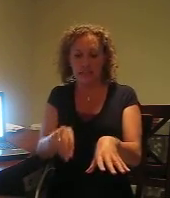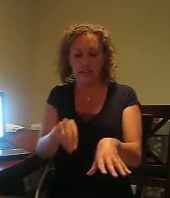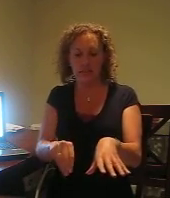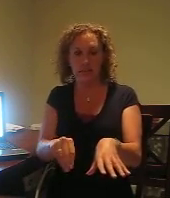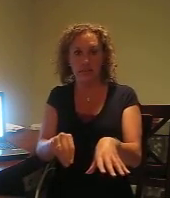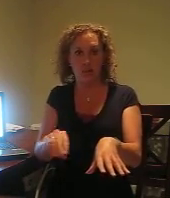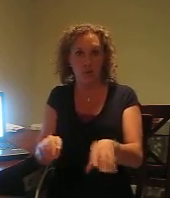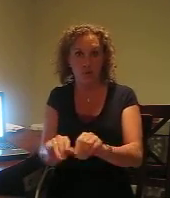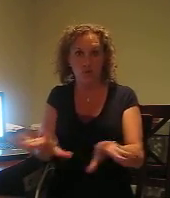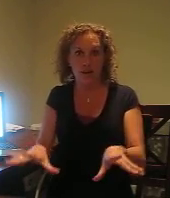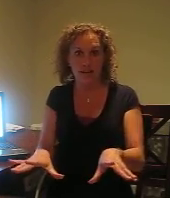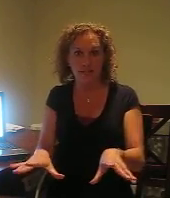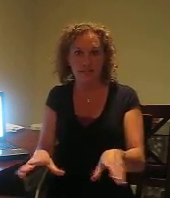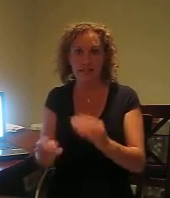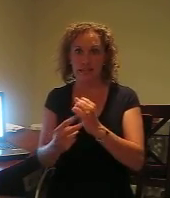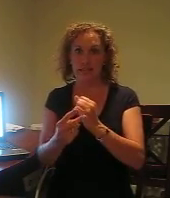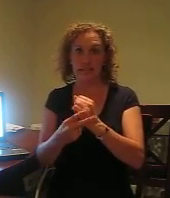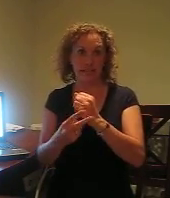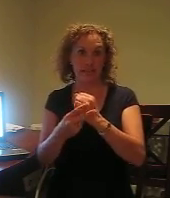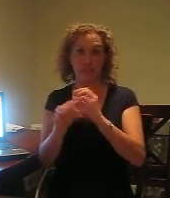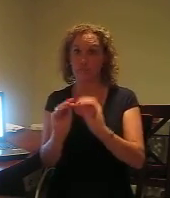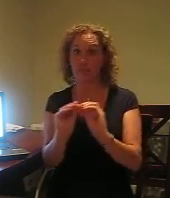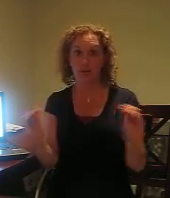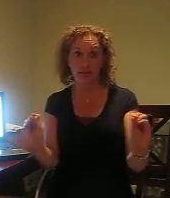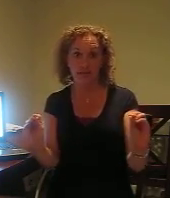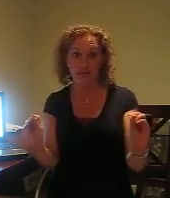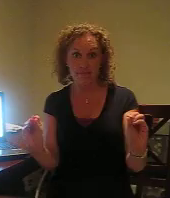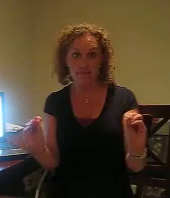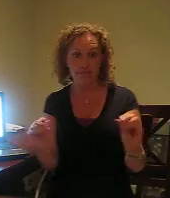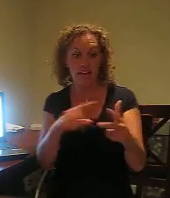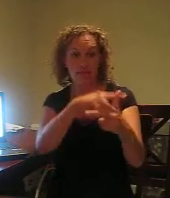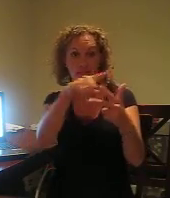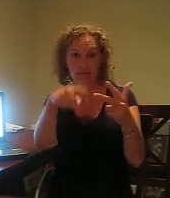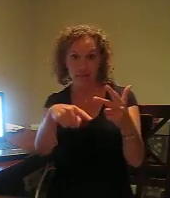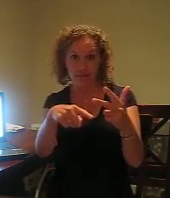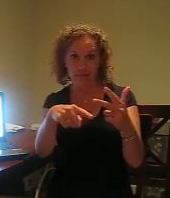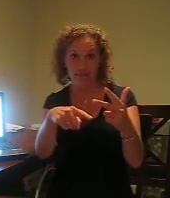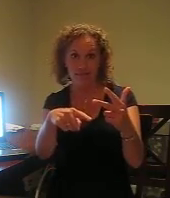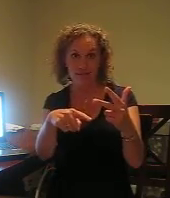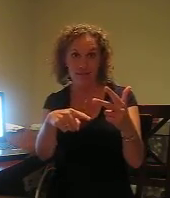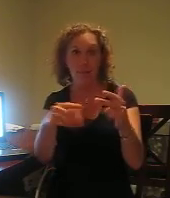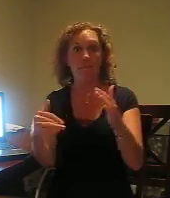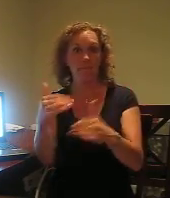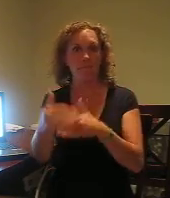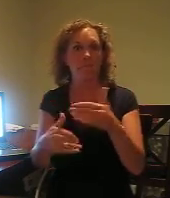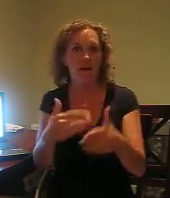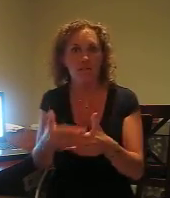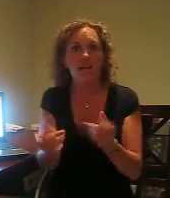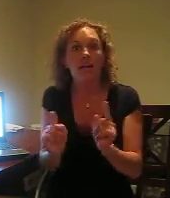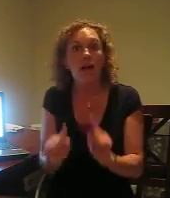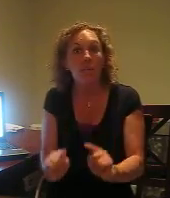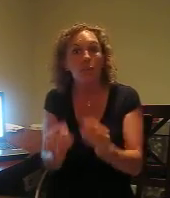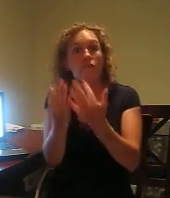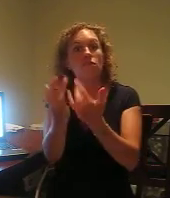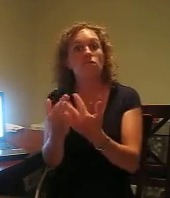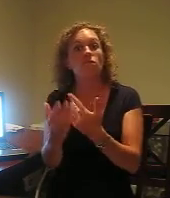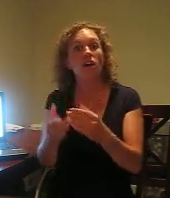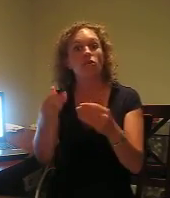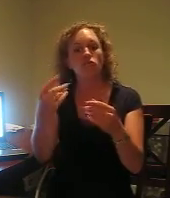gets retained. Well, with this method, when the fire that we build on top ignites, that hotbed of